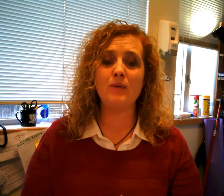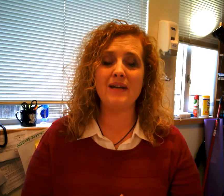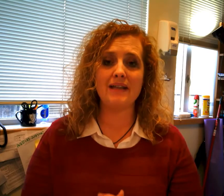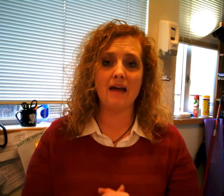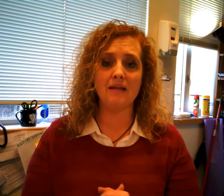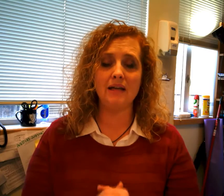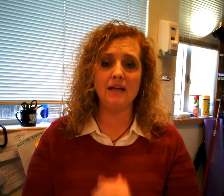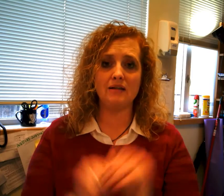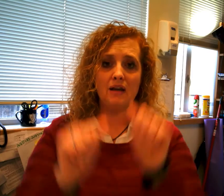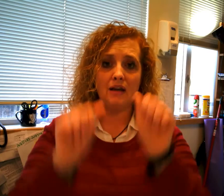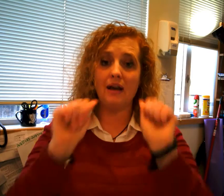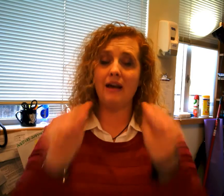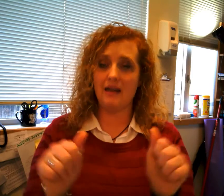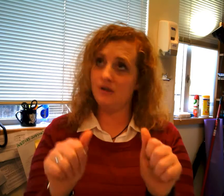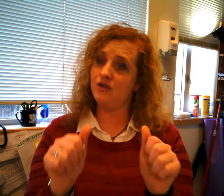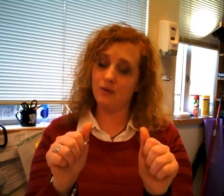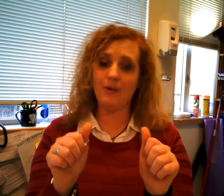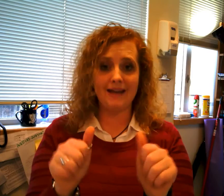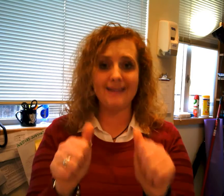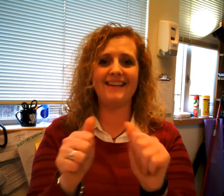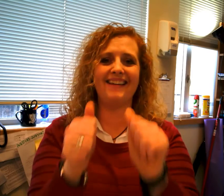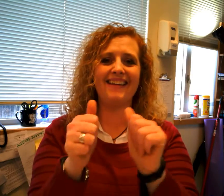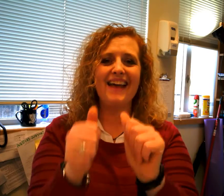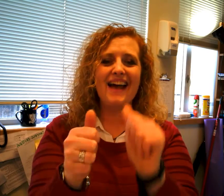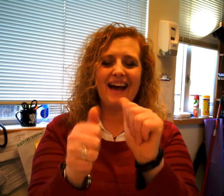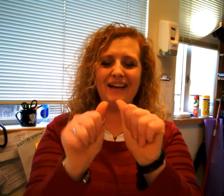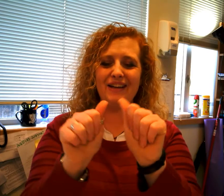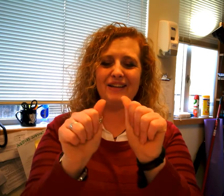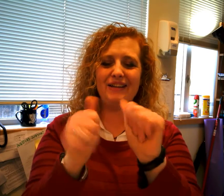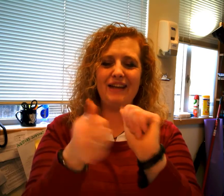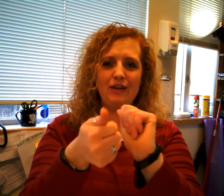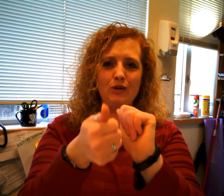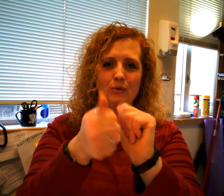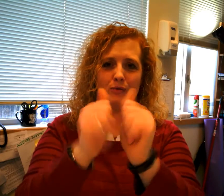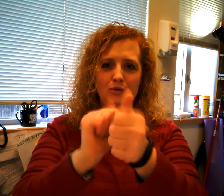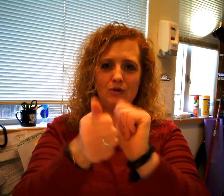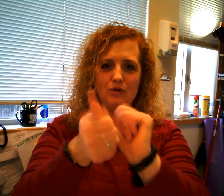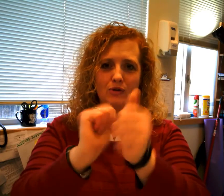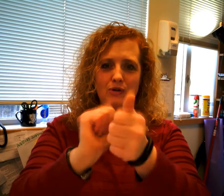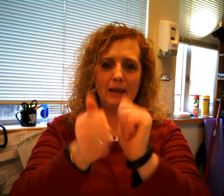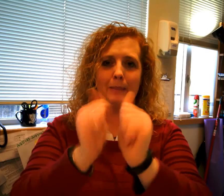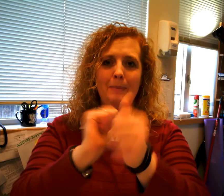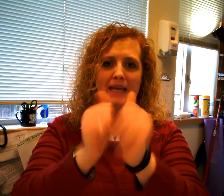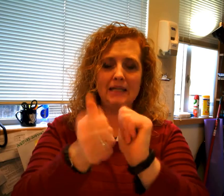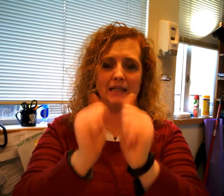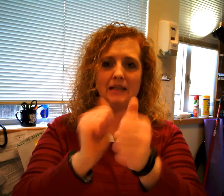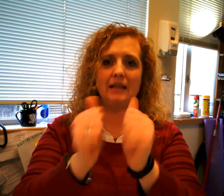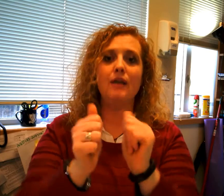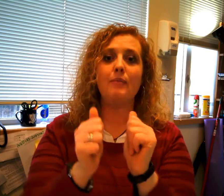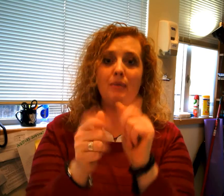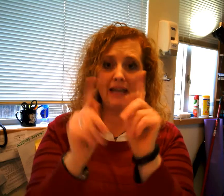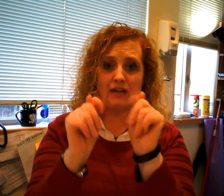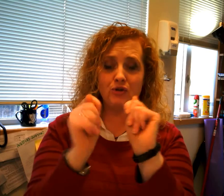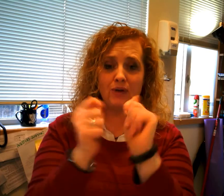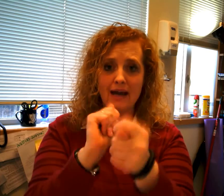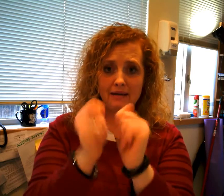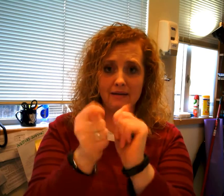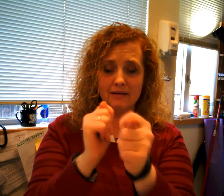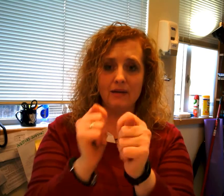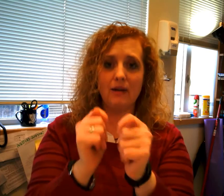is athlete, again, two A's, and you're compete. Remember, like track in